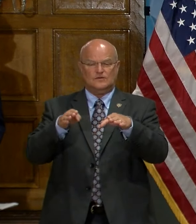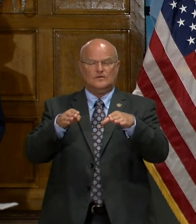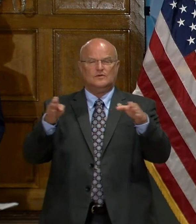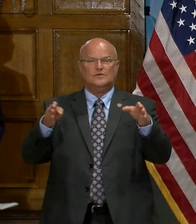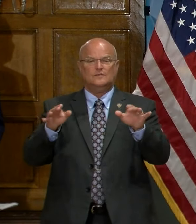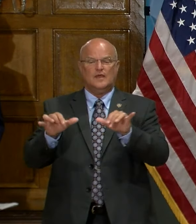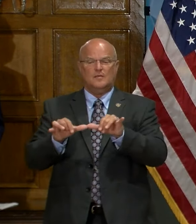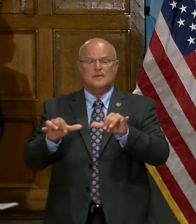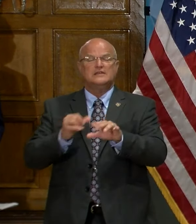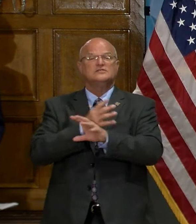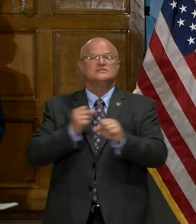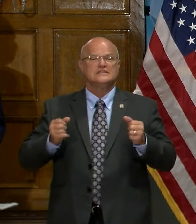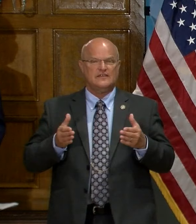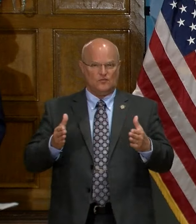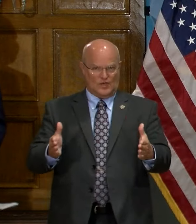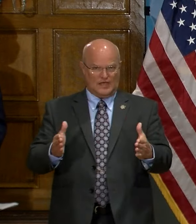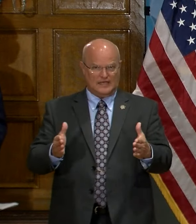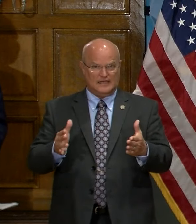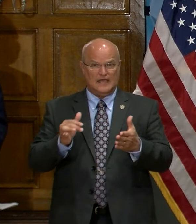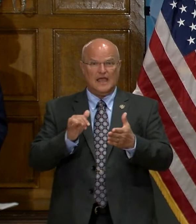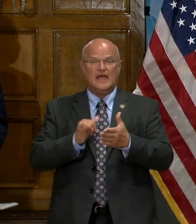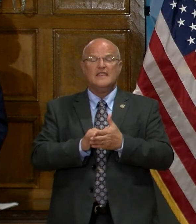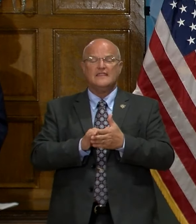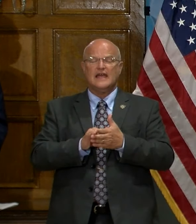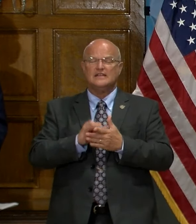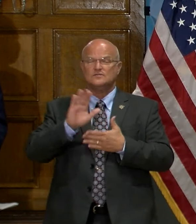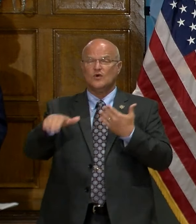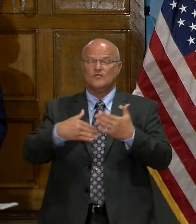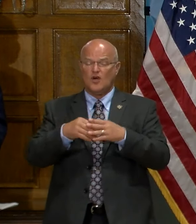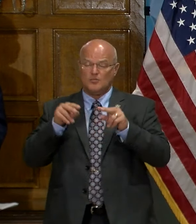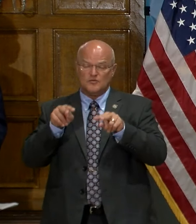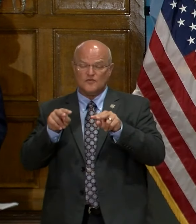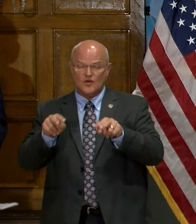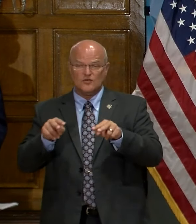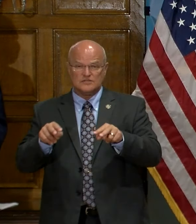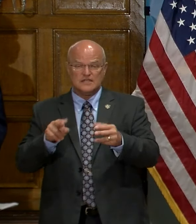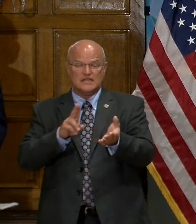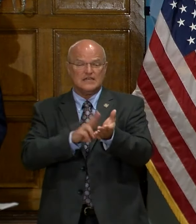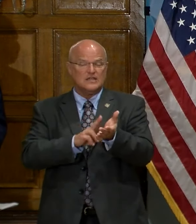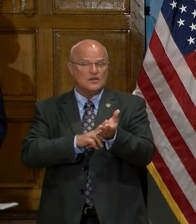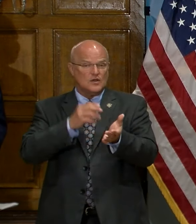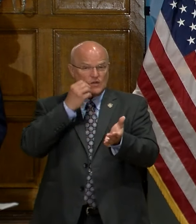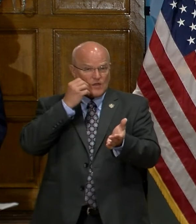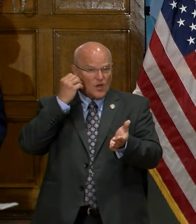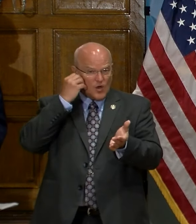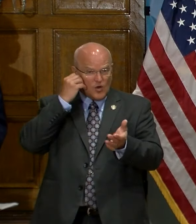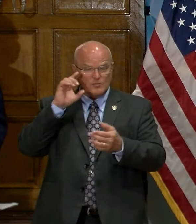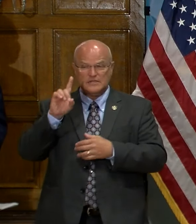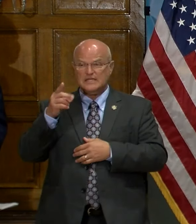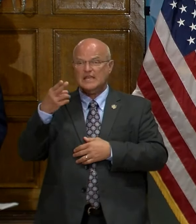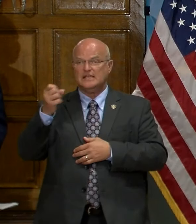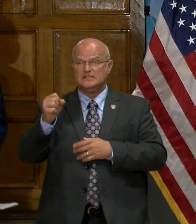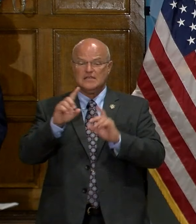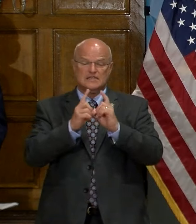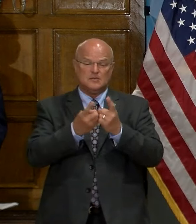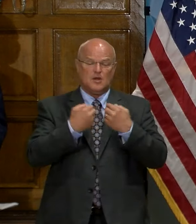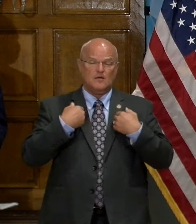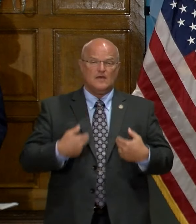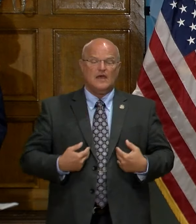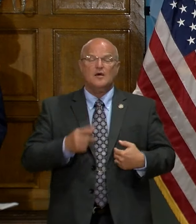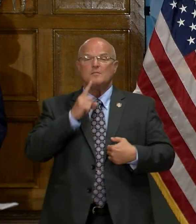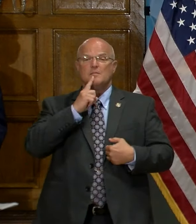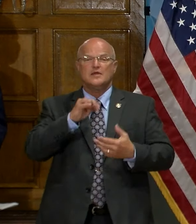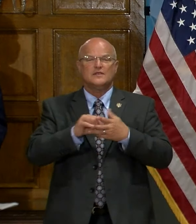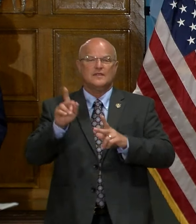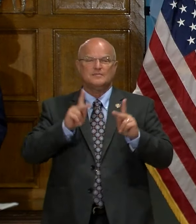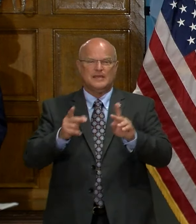a measured and safe way. That's what we've all been focused on, facilities, Department of Health, and Department of Human Services, is making sure these residents are